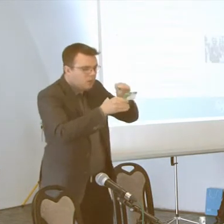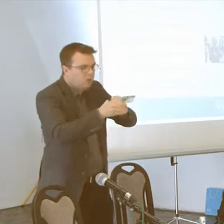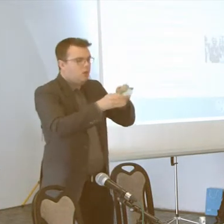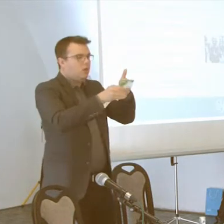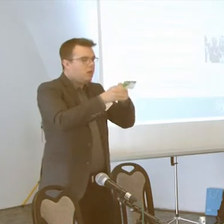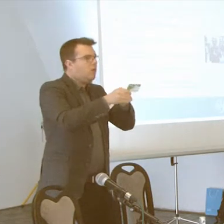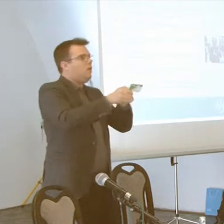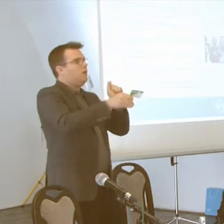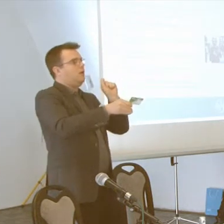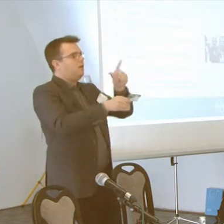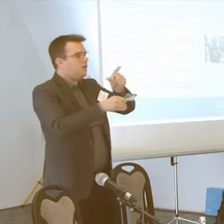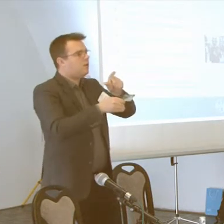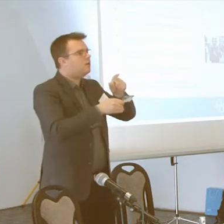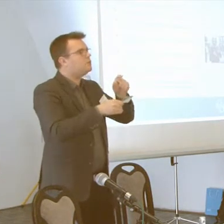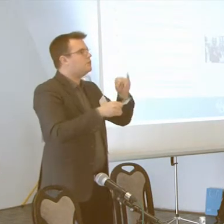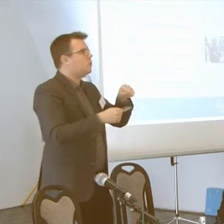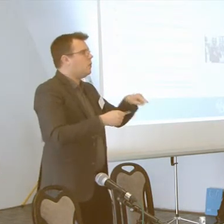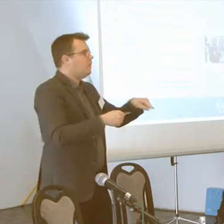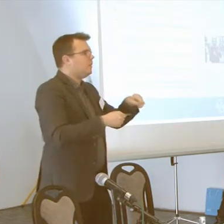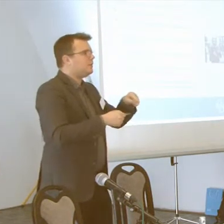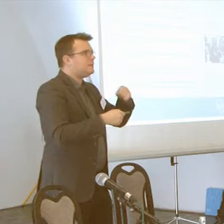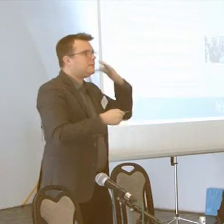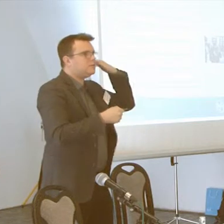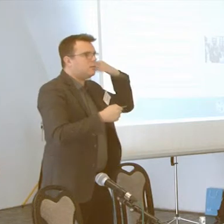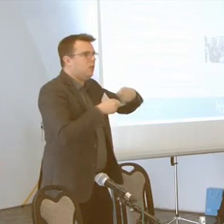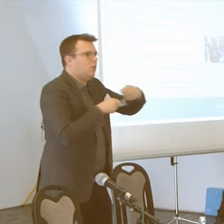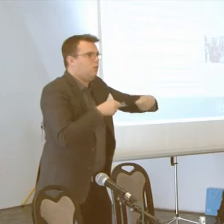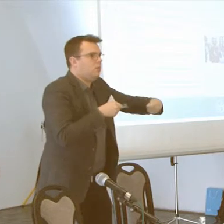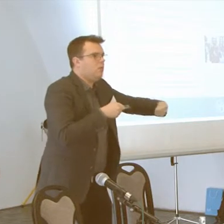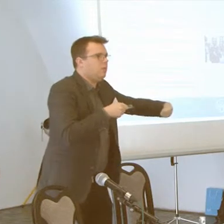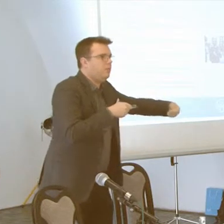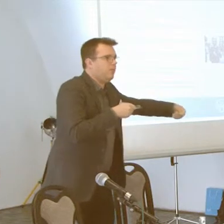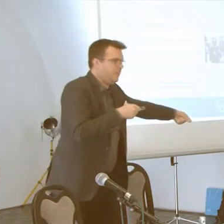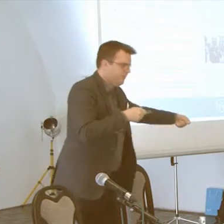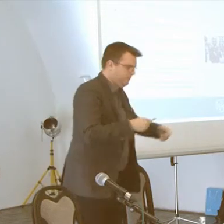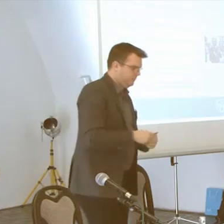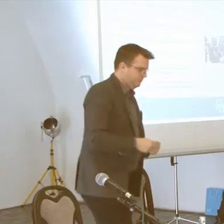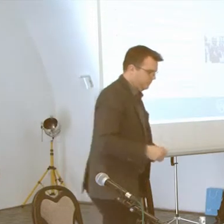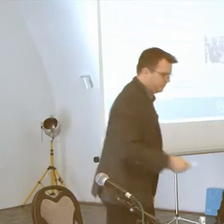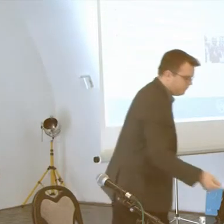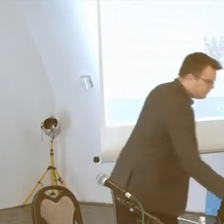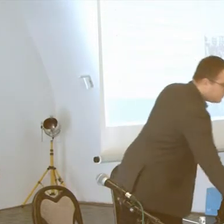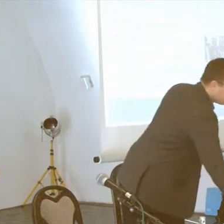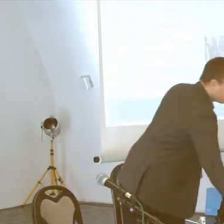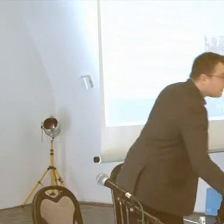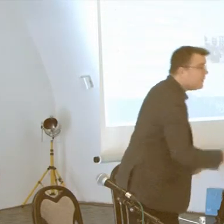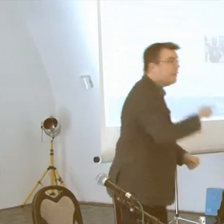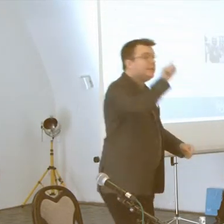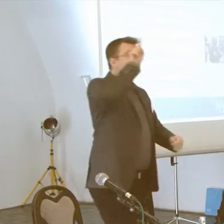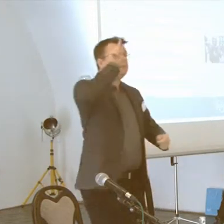attack, whatever. You have to send all the information, and it takes quite a long time to write this down on an SMS for deaf